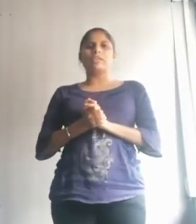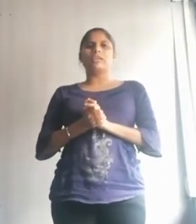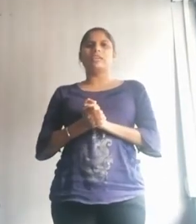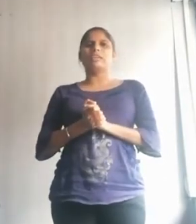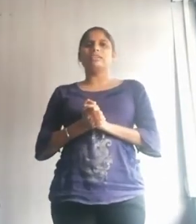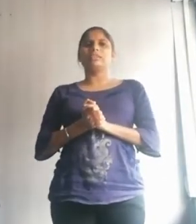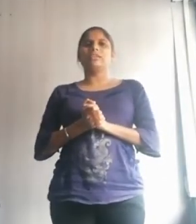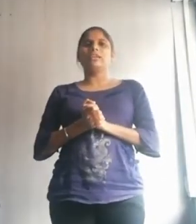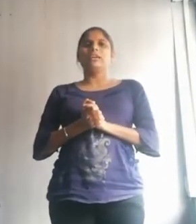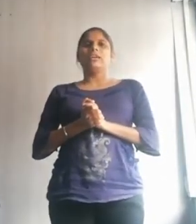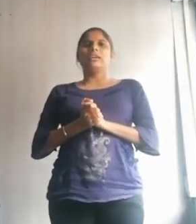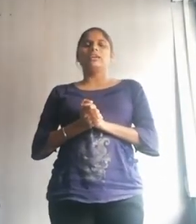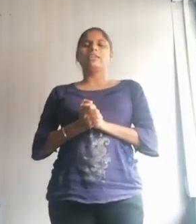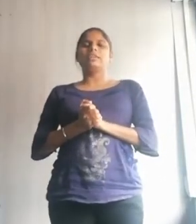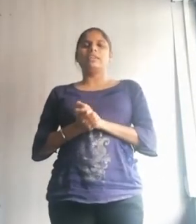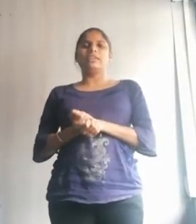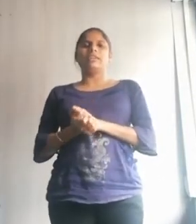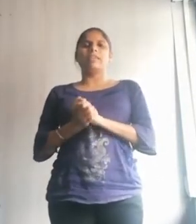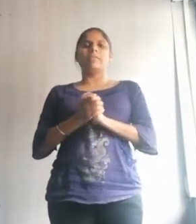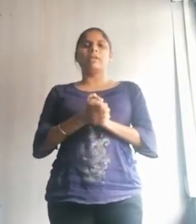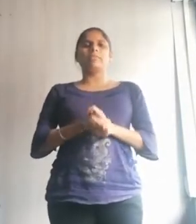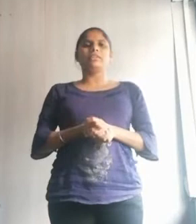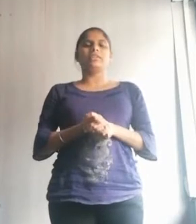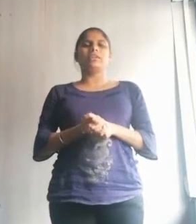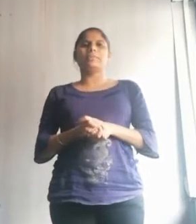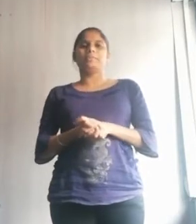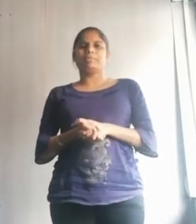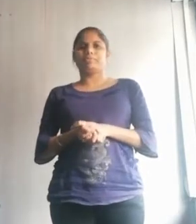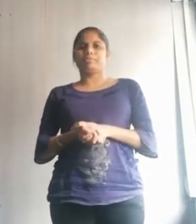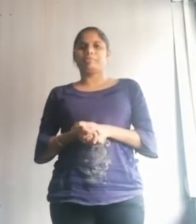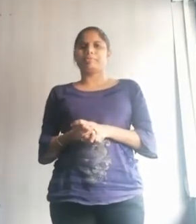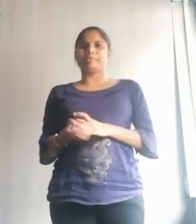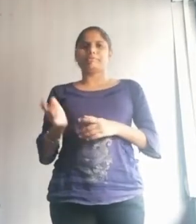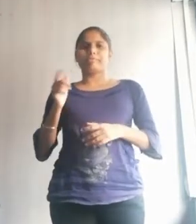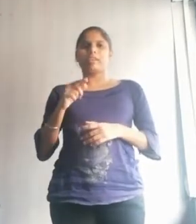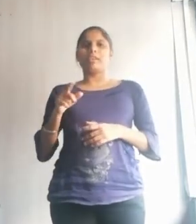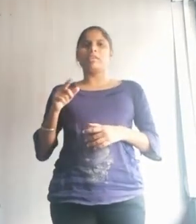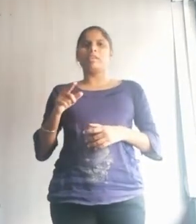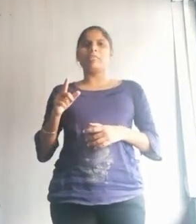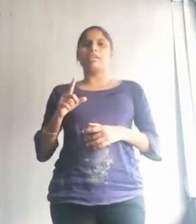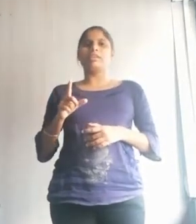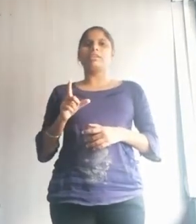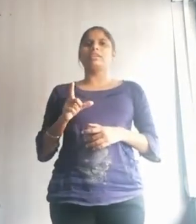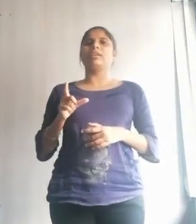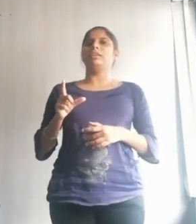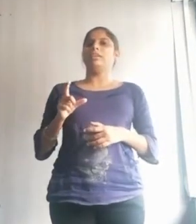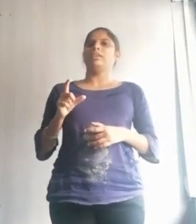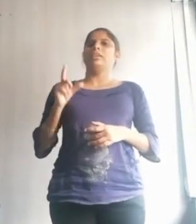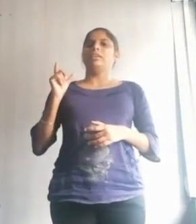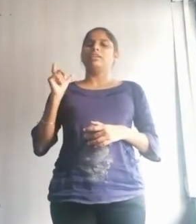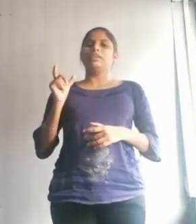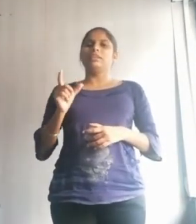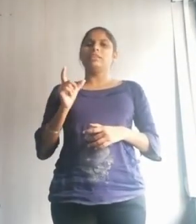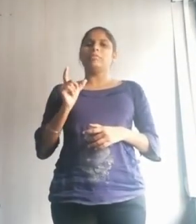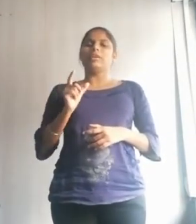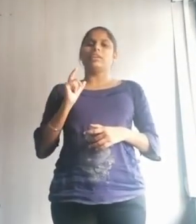method, it is a iterable method, iterable in the